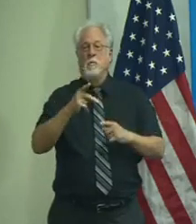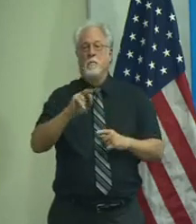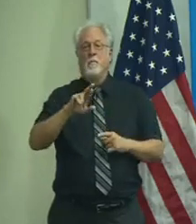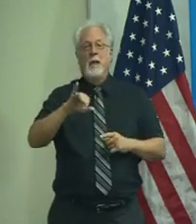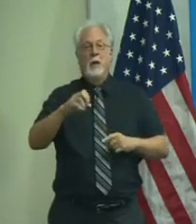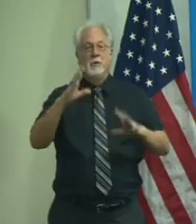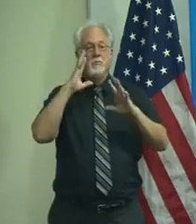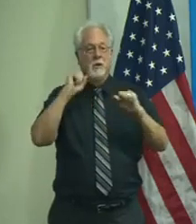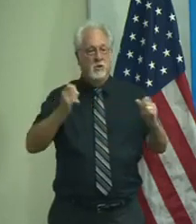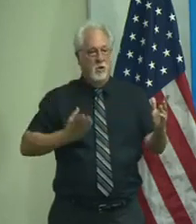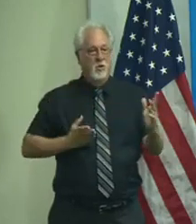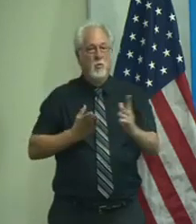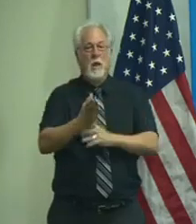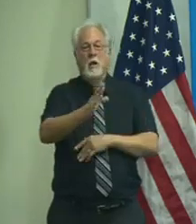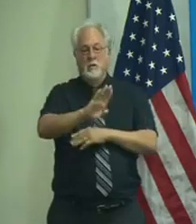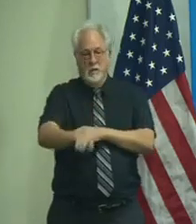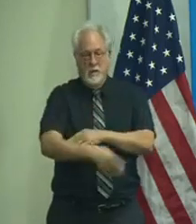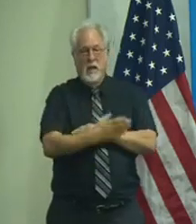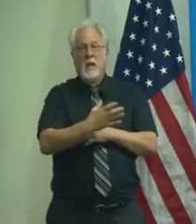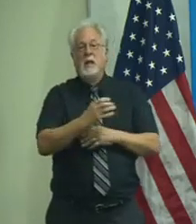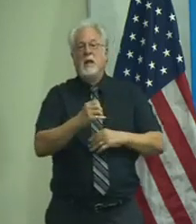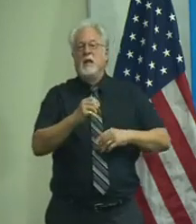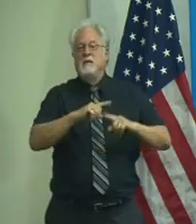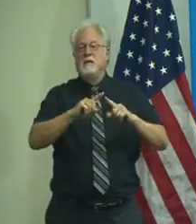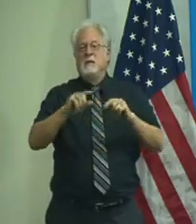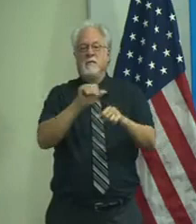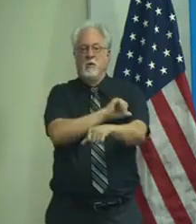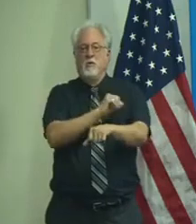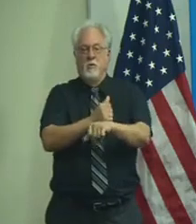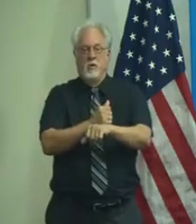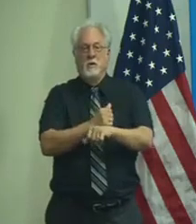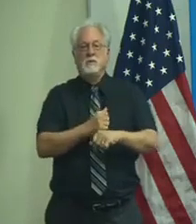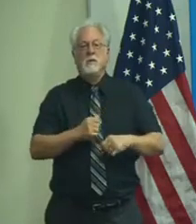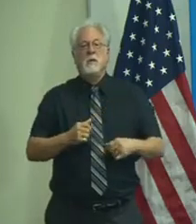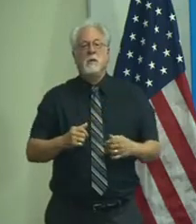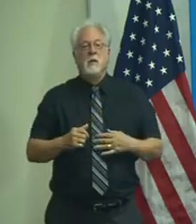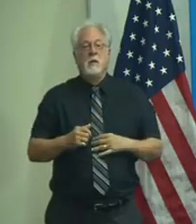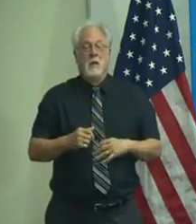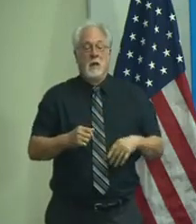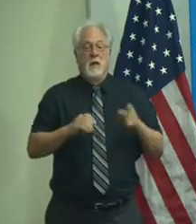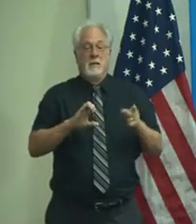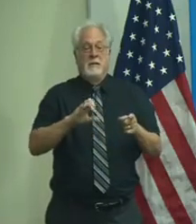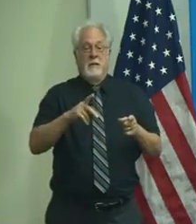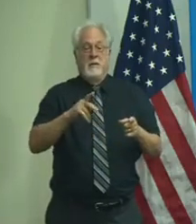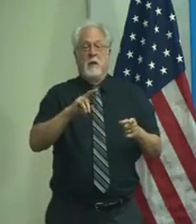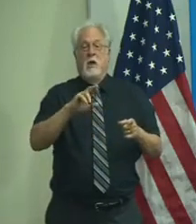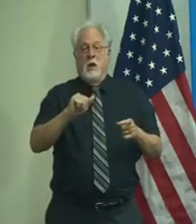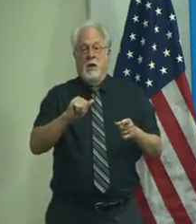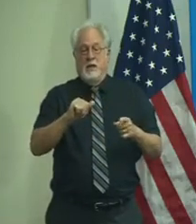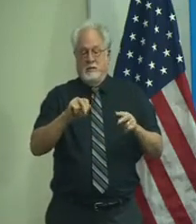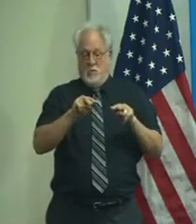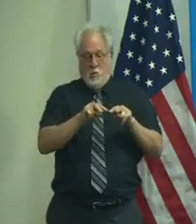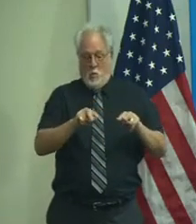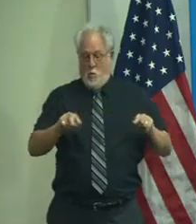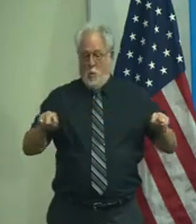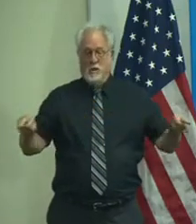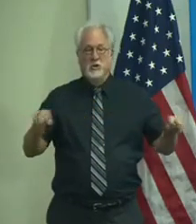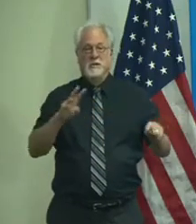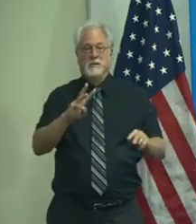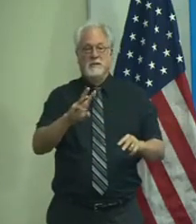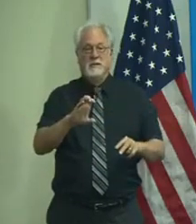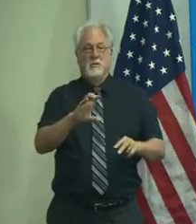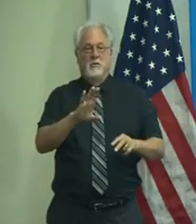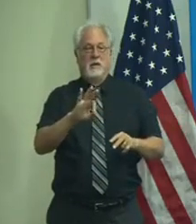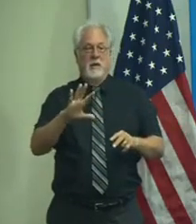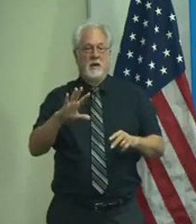throughout the night and the various levee authorities. CPRA is monitoring 689 gates along the river and across